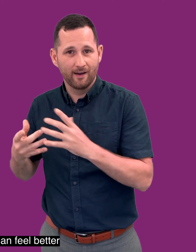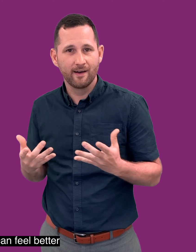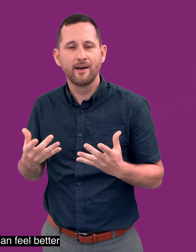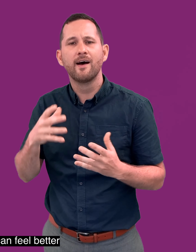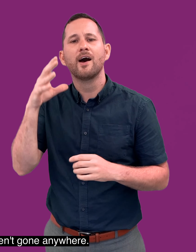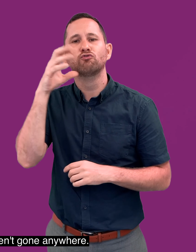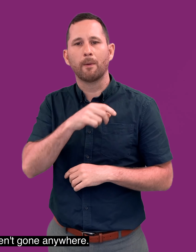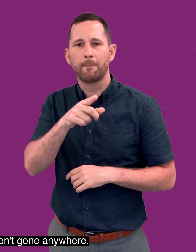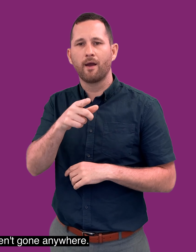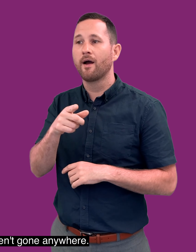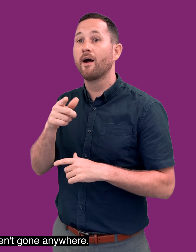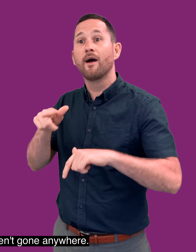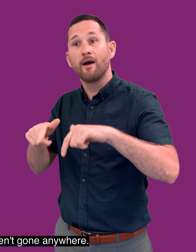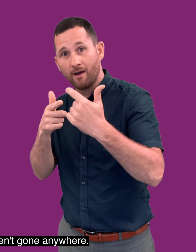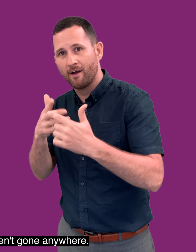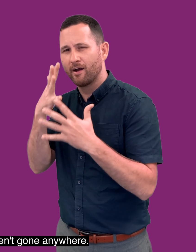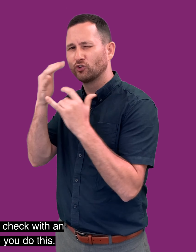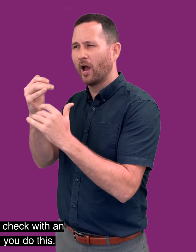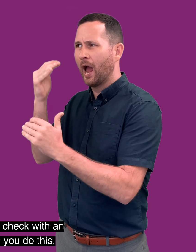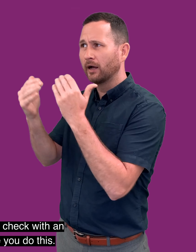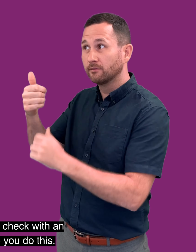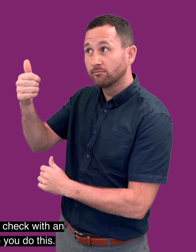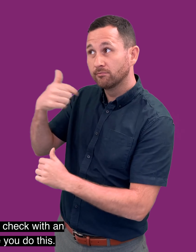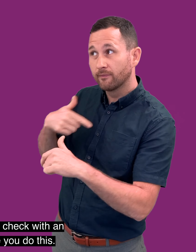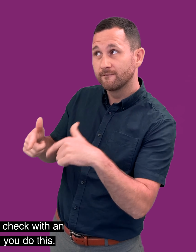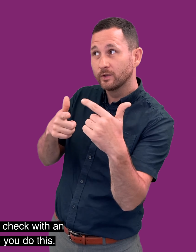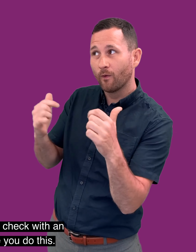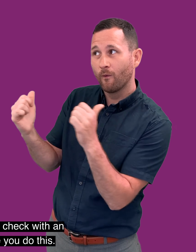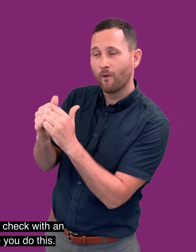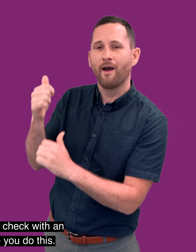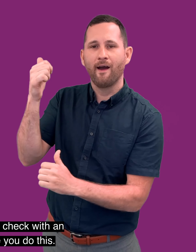they haven't gone anywhere? Remember to check with an adult before you do this.